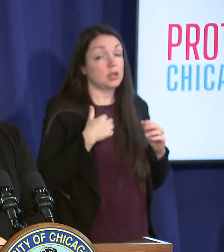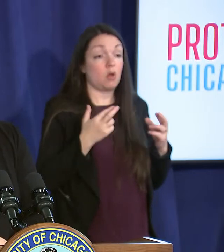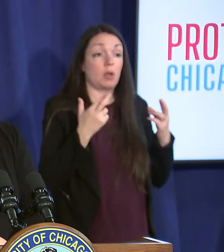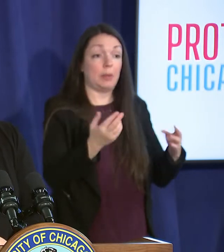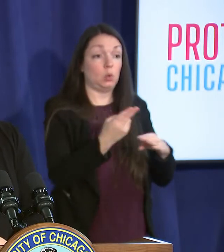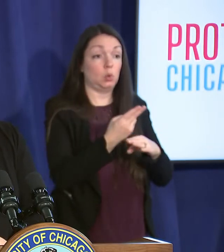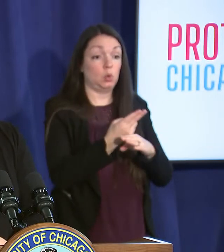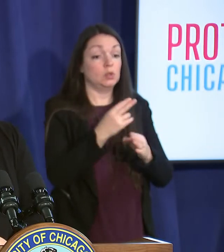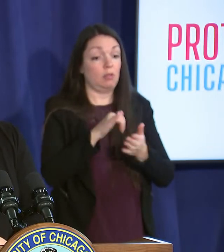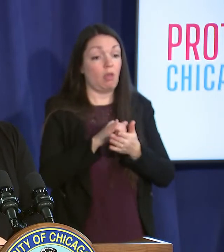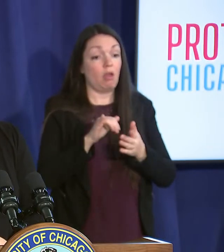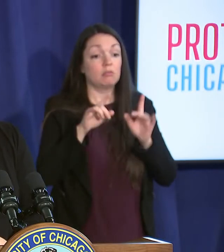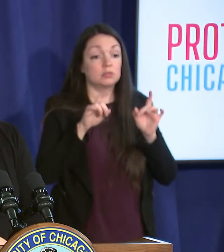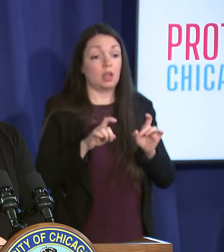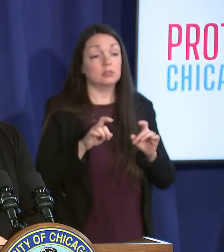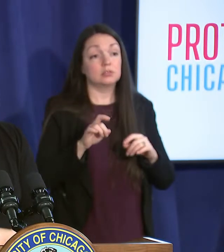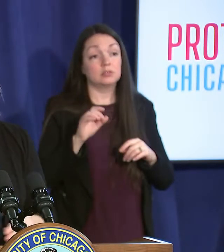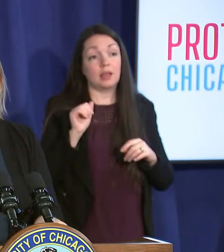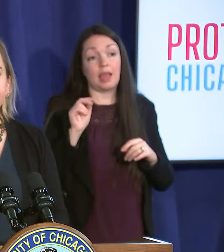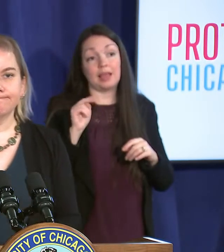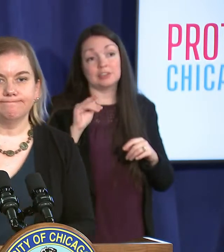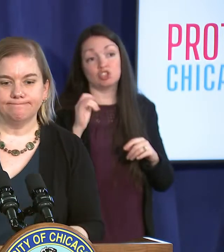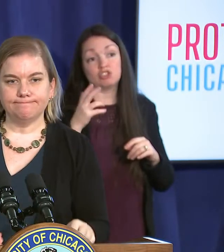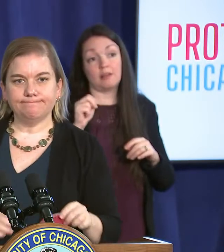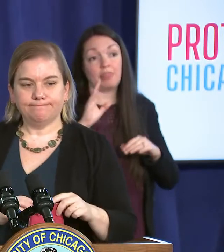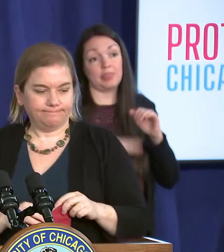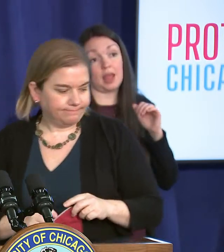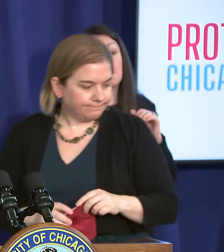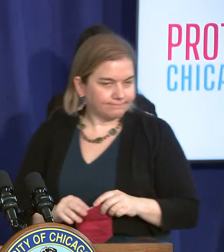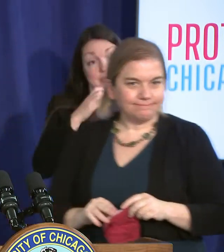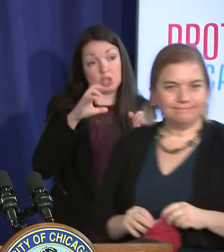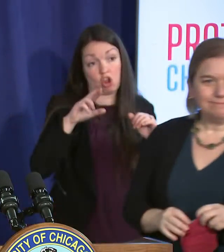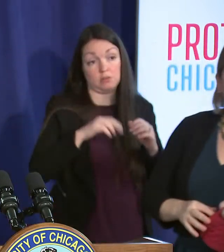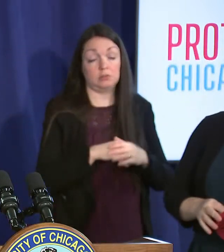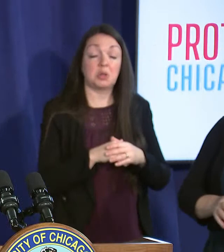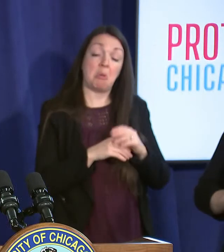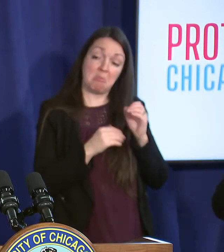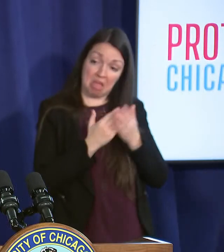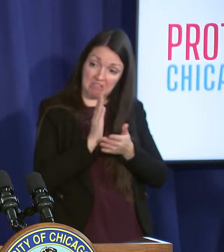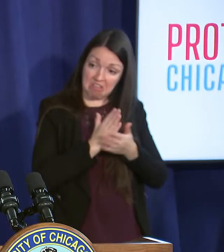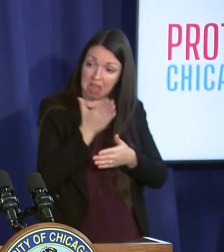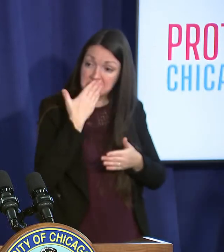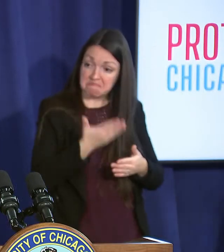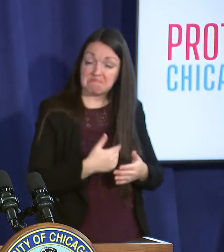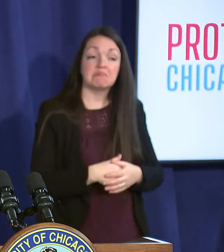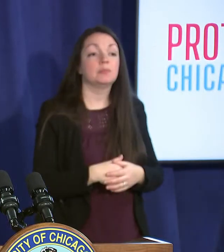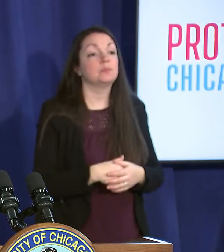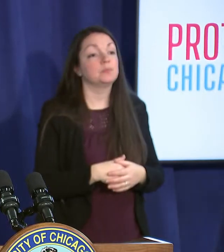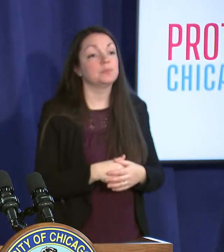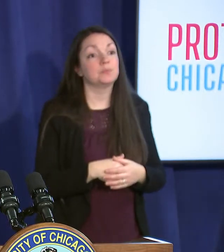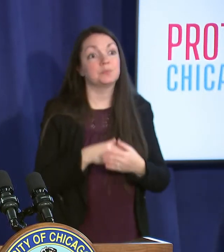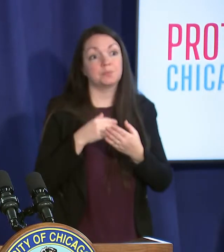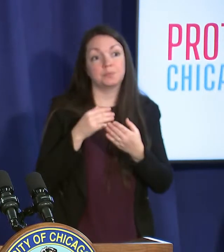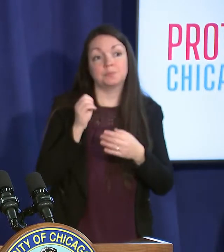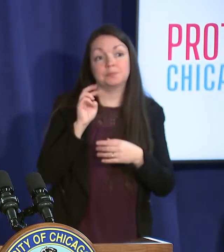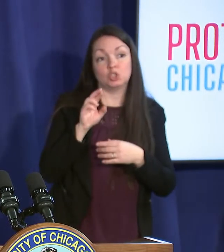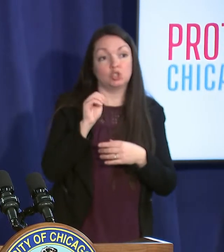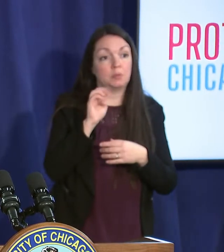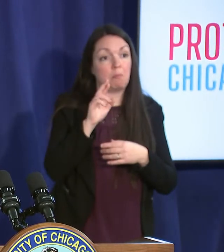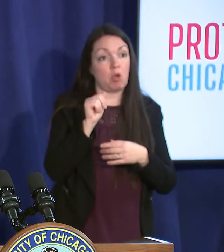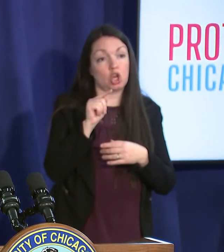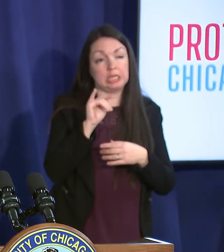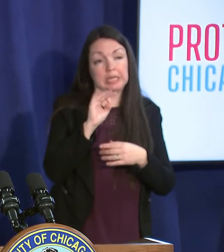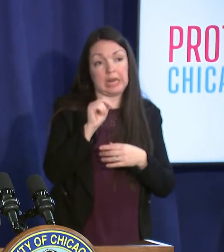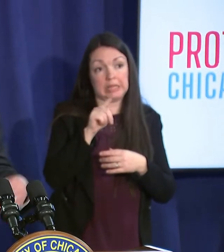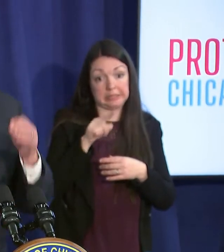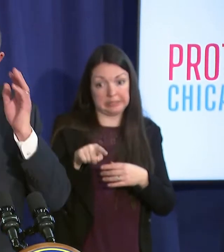the antigens over the PCRs. All right, that's quite the summation. Okay, so Mr. Martinez, if we can just talk to you very quickly about your